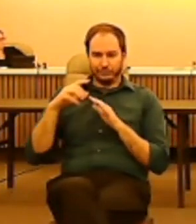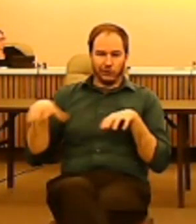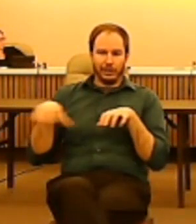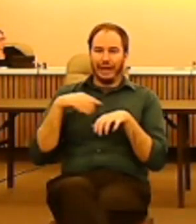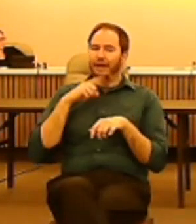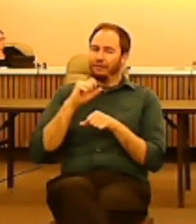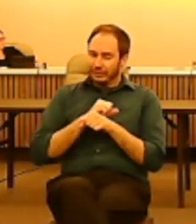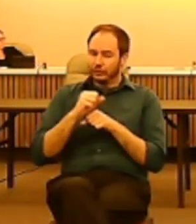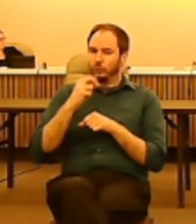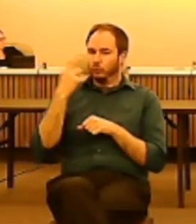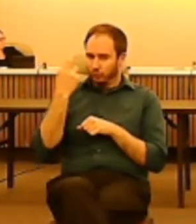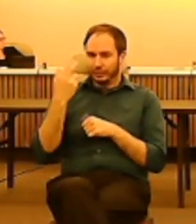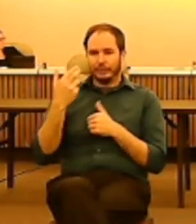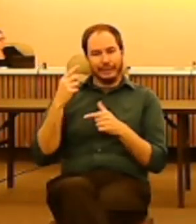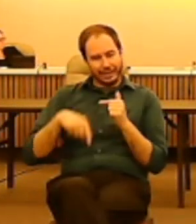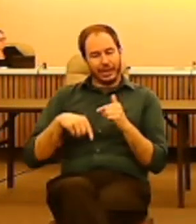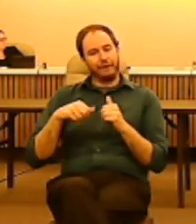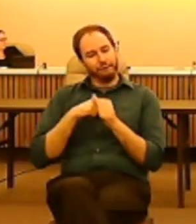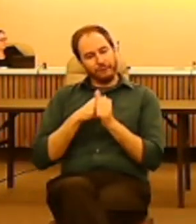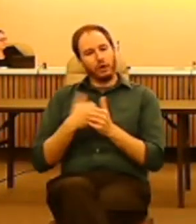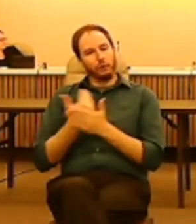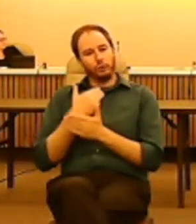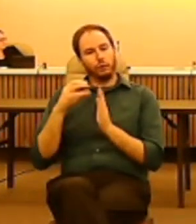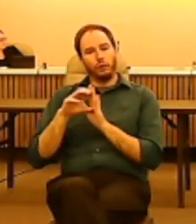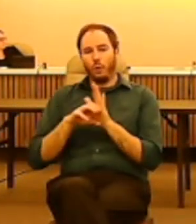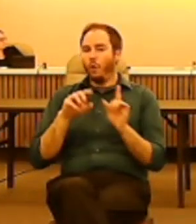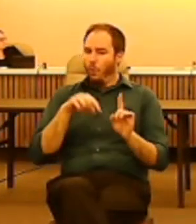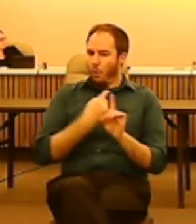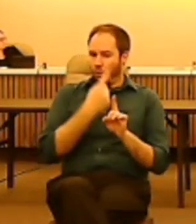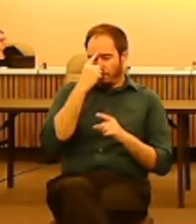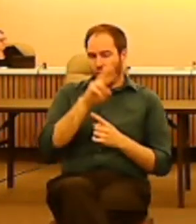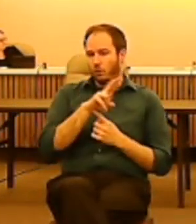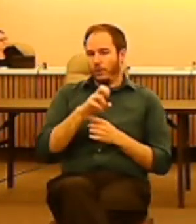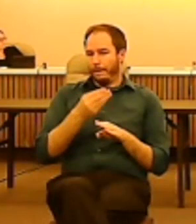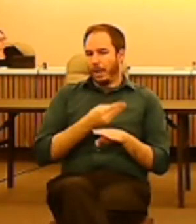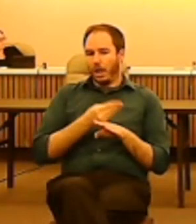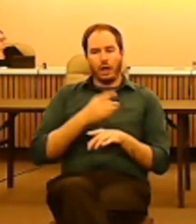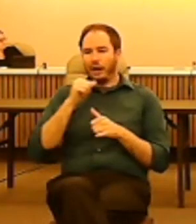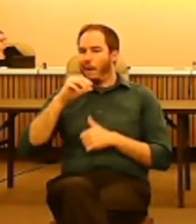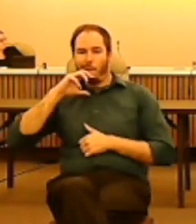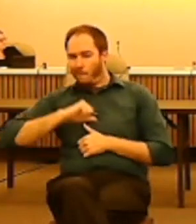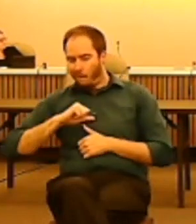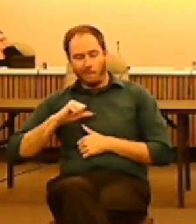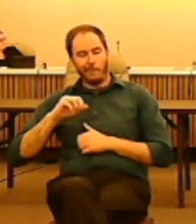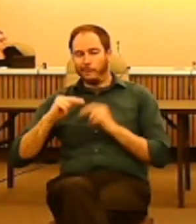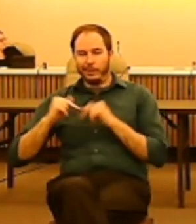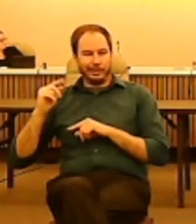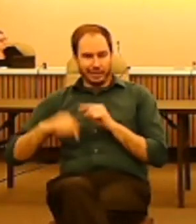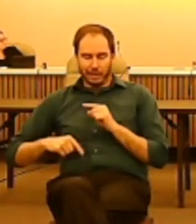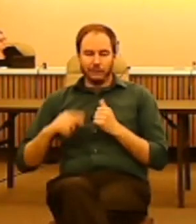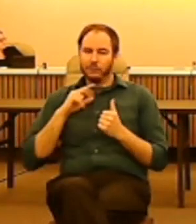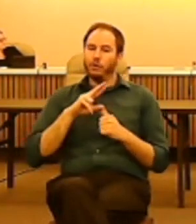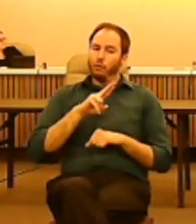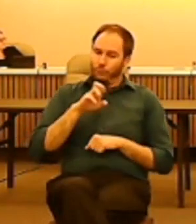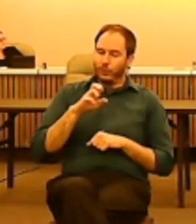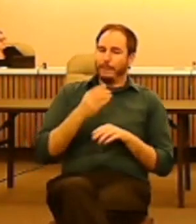legitimate reason why they can't meet the new codes it's only for remodels. They can't do this for new home builds. But for remodels, they can